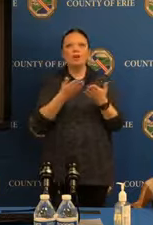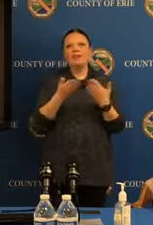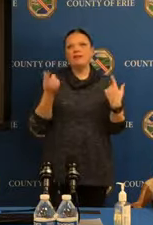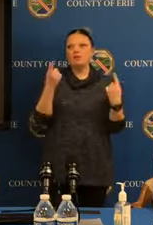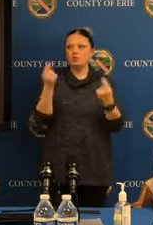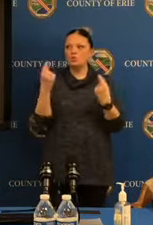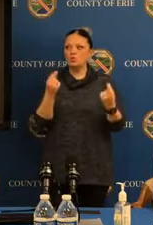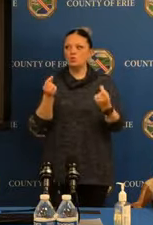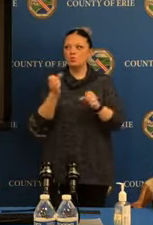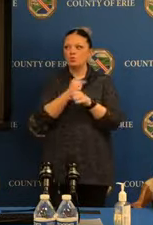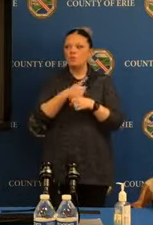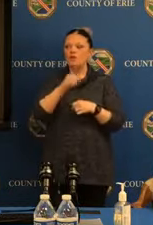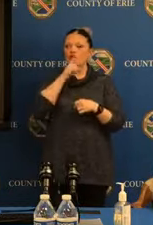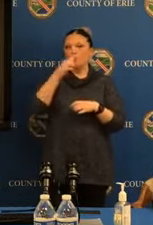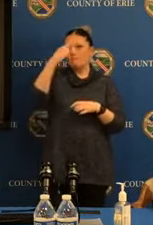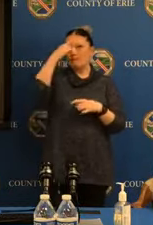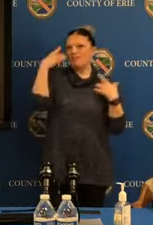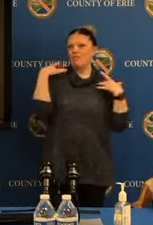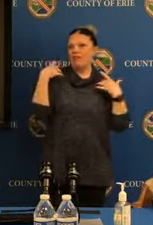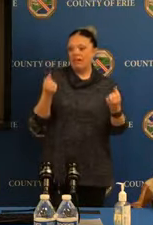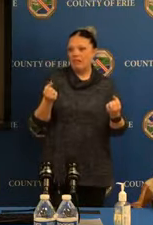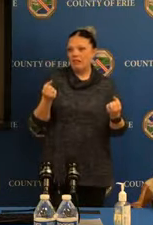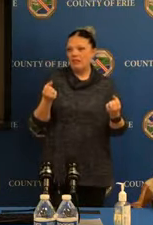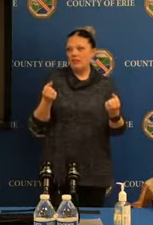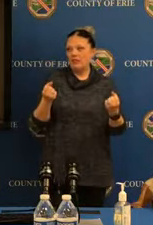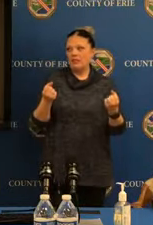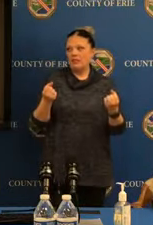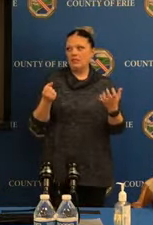to do to make sure that your mental health is staying